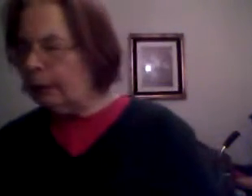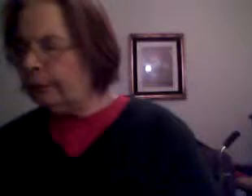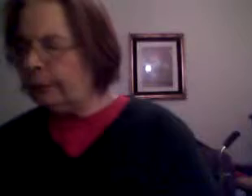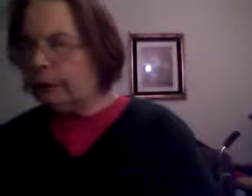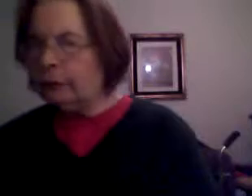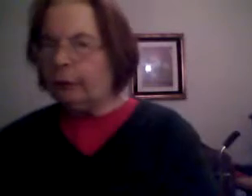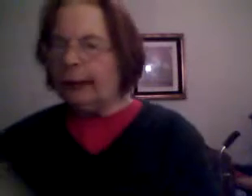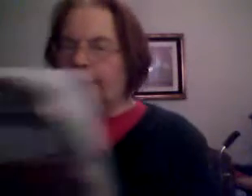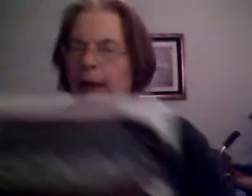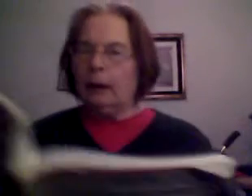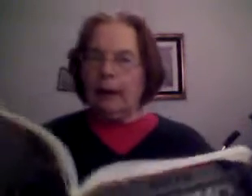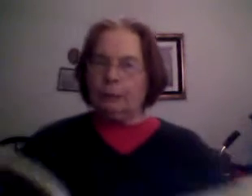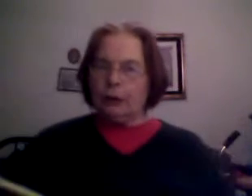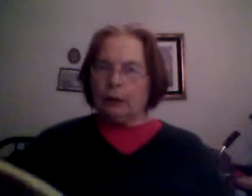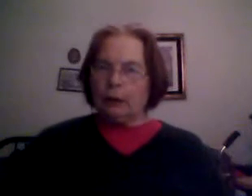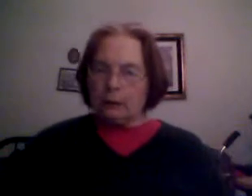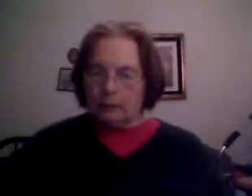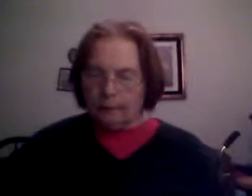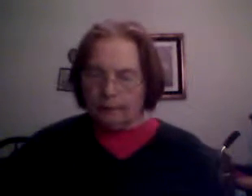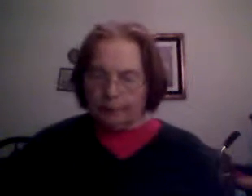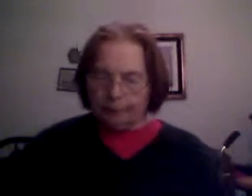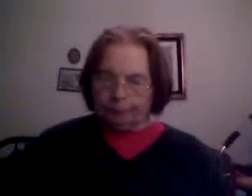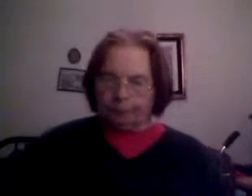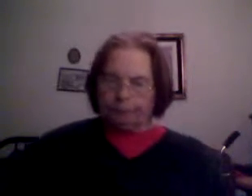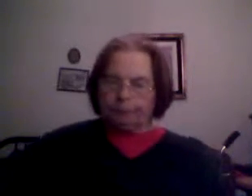of describing objects.